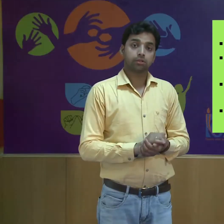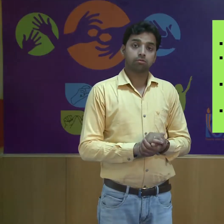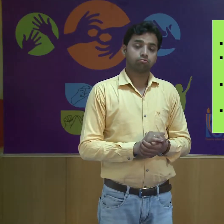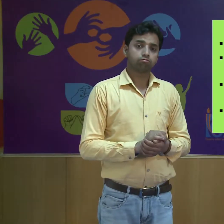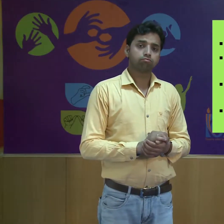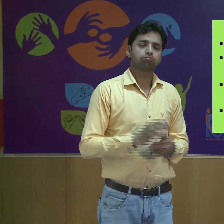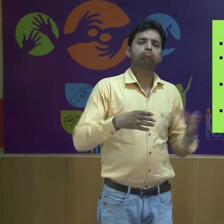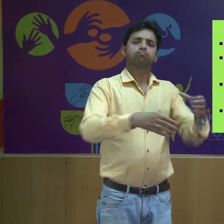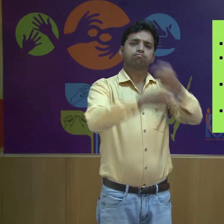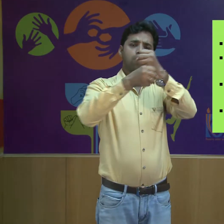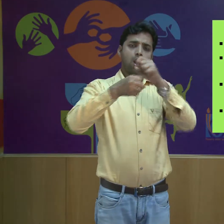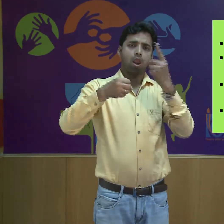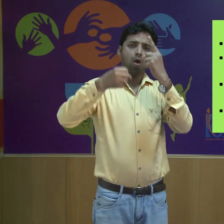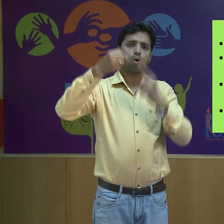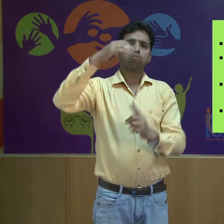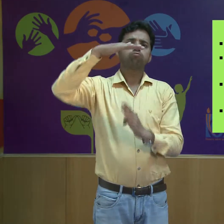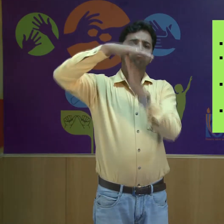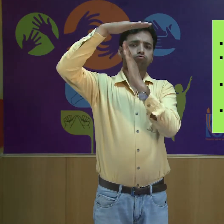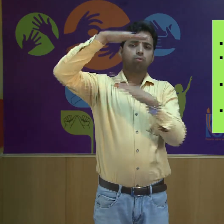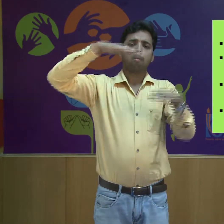held the top position in the society.